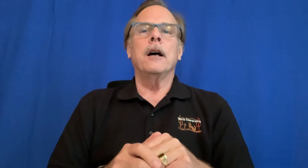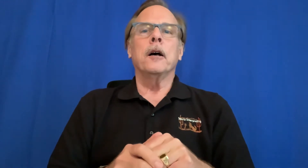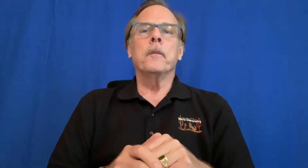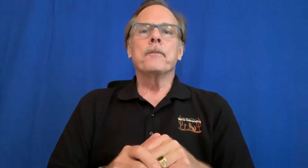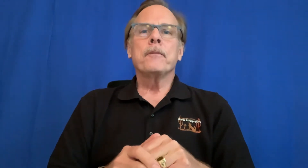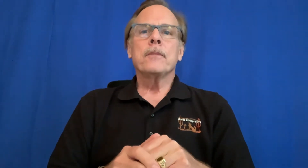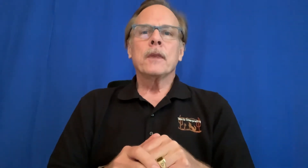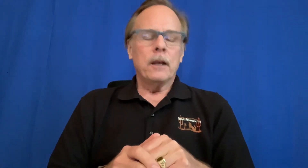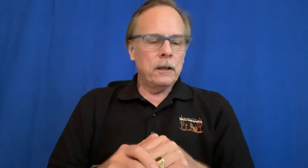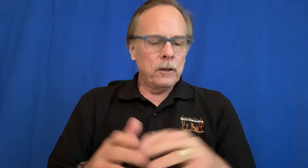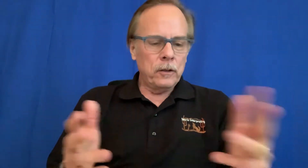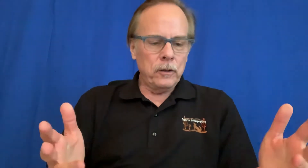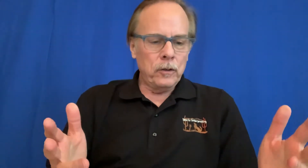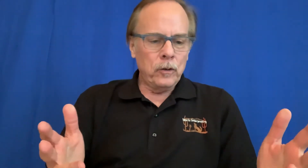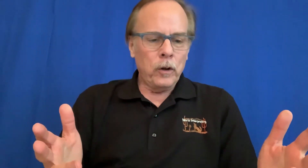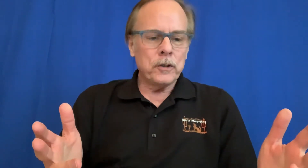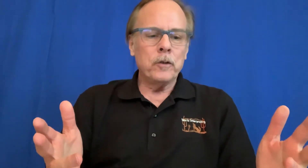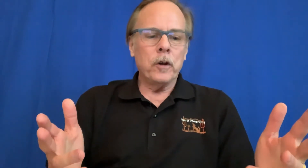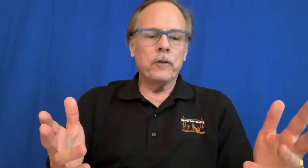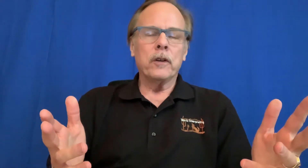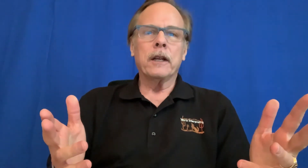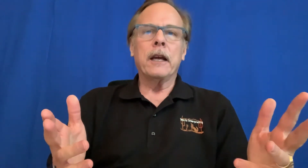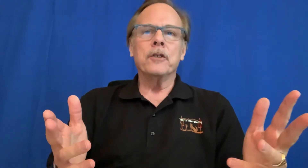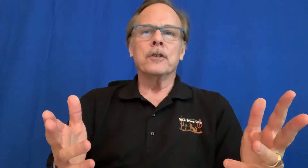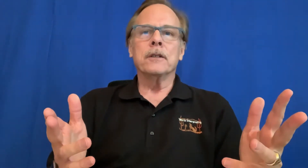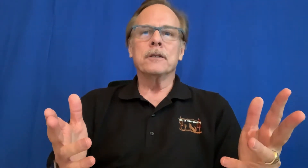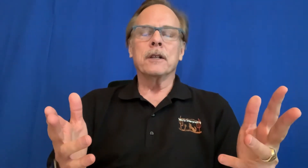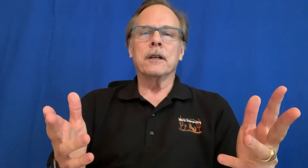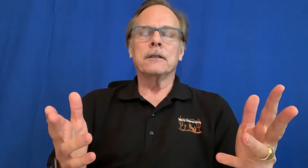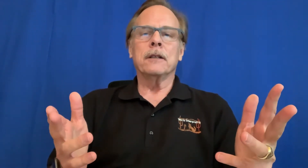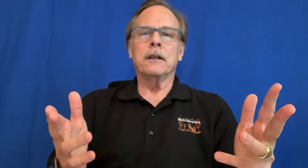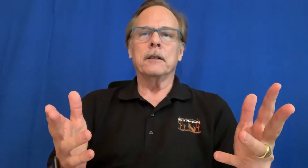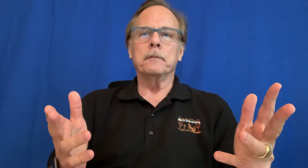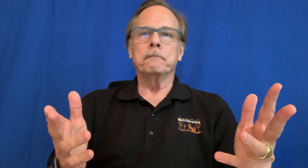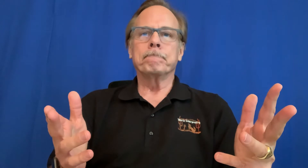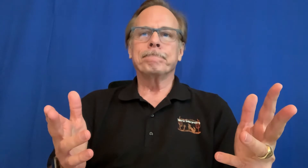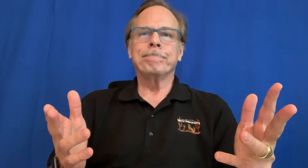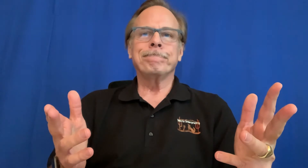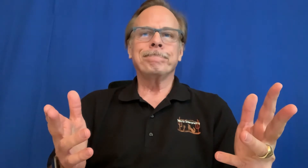Don't. You also know for negations that